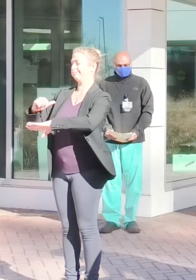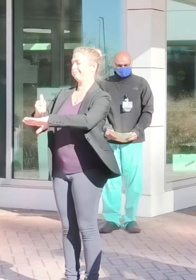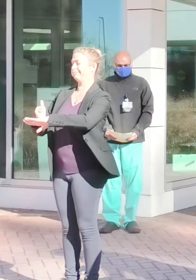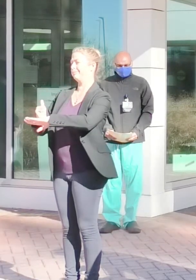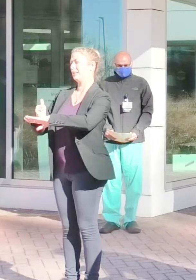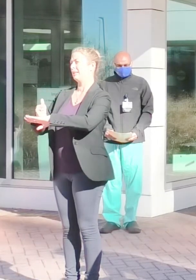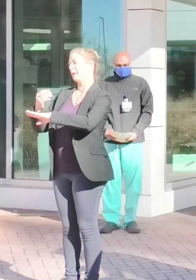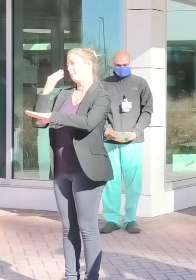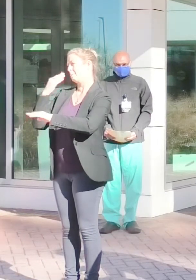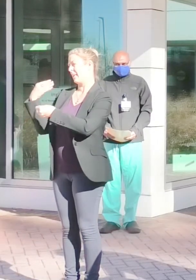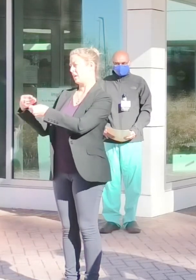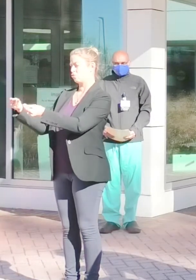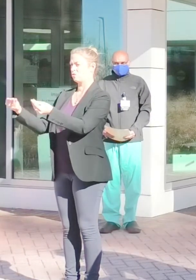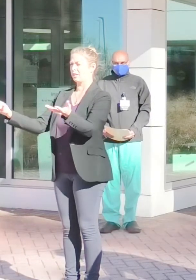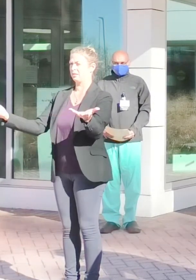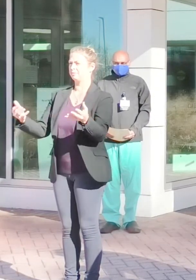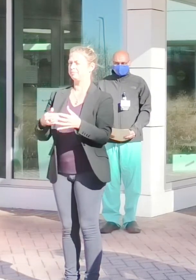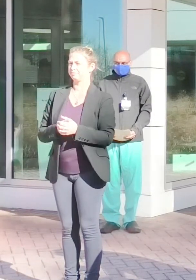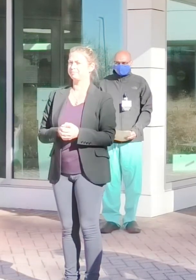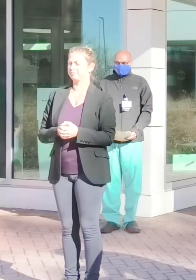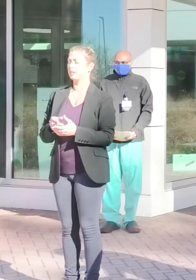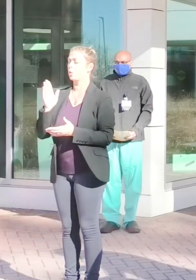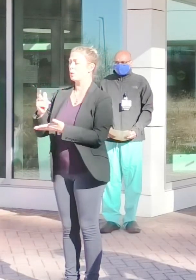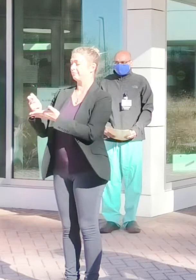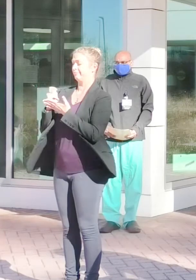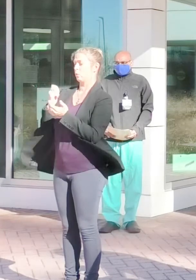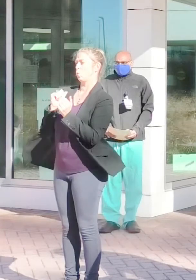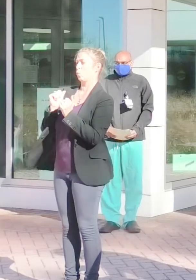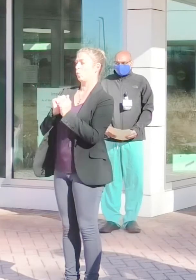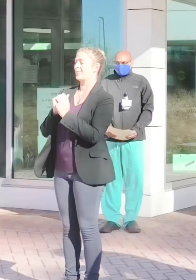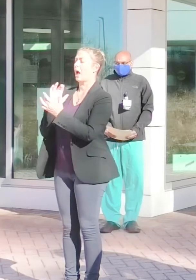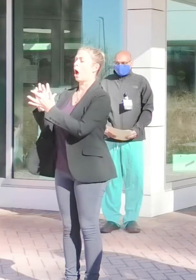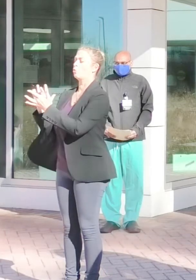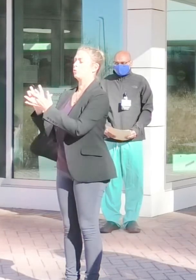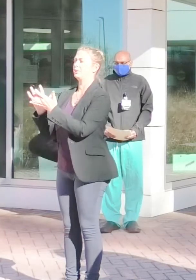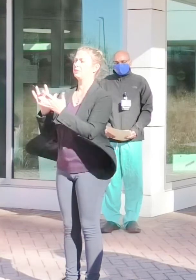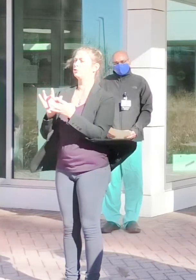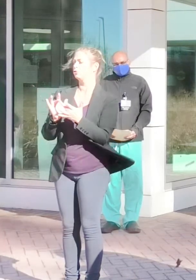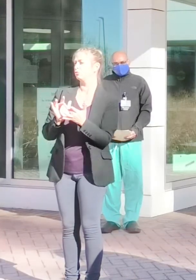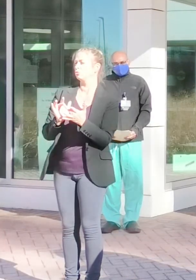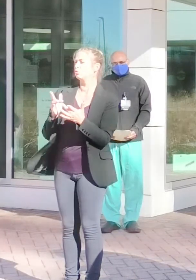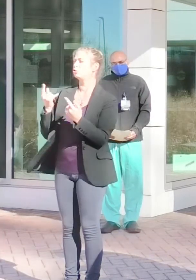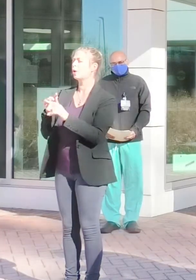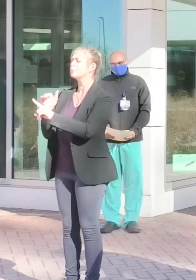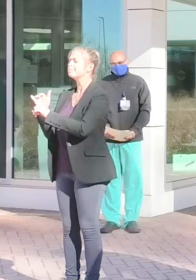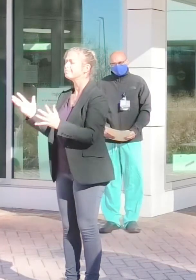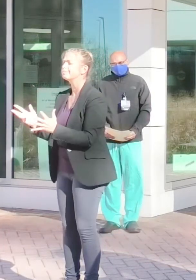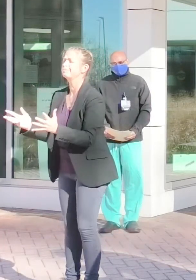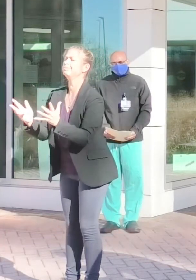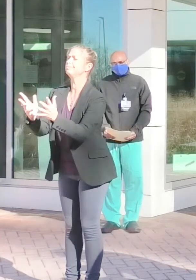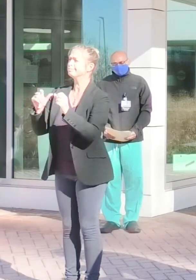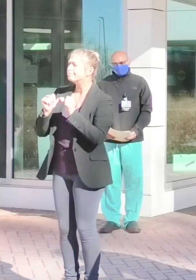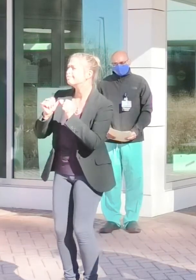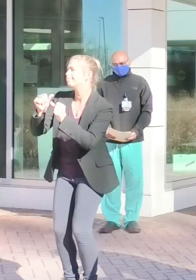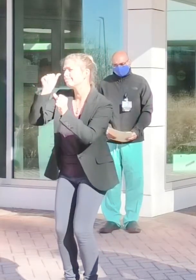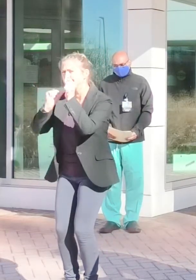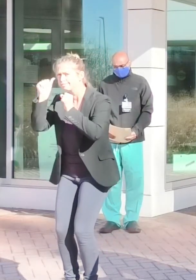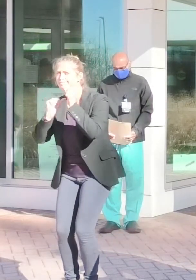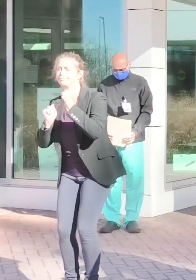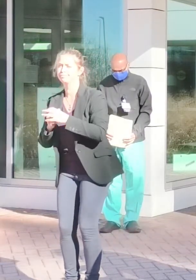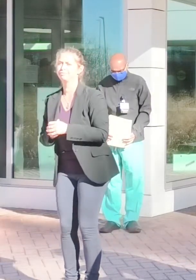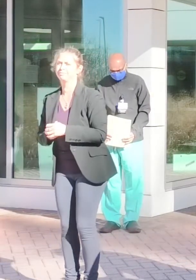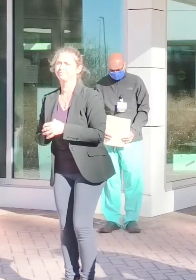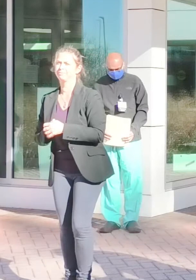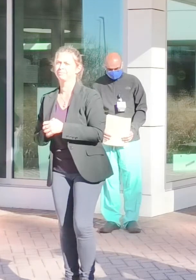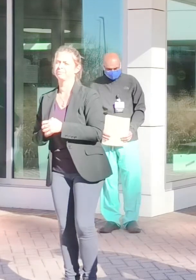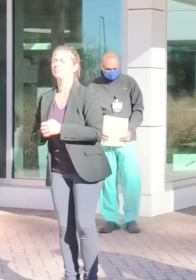assist us with this outreach campaign in order to curtail COVID fatigue. We have all been through this arduous event